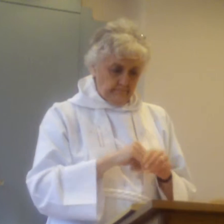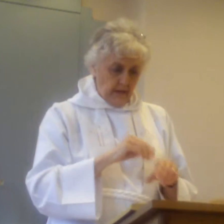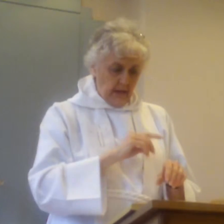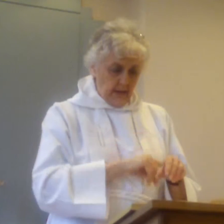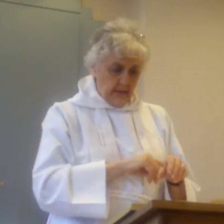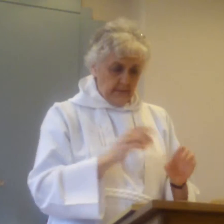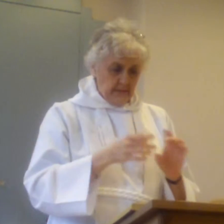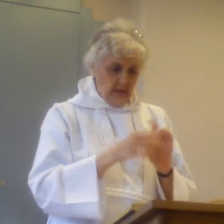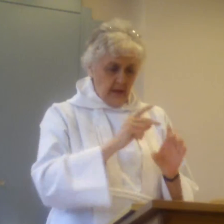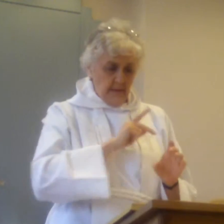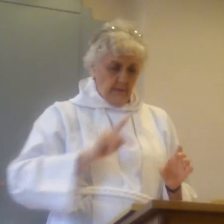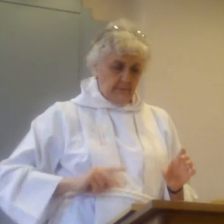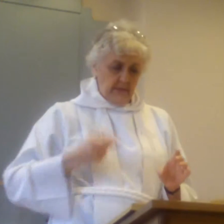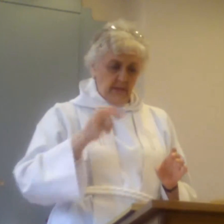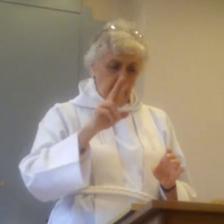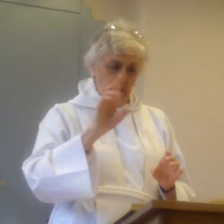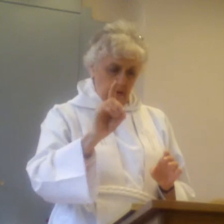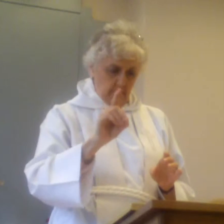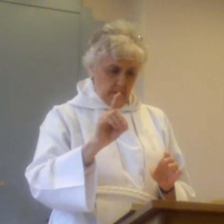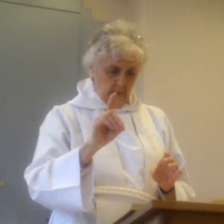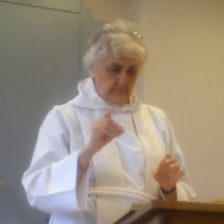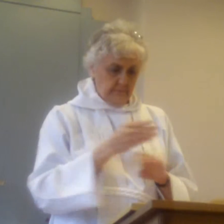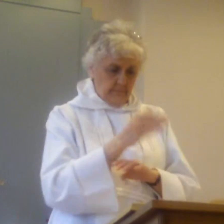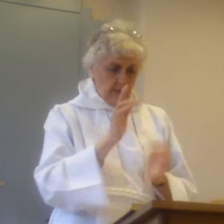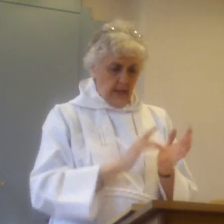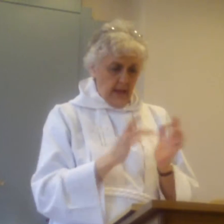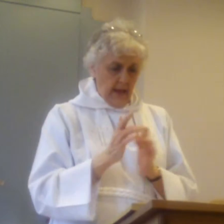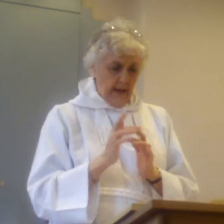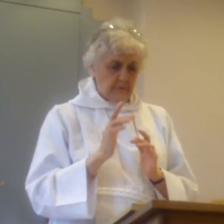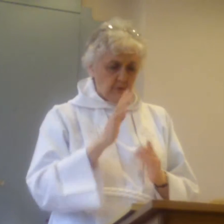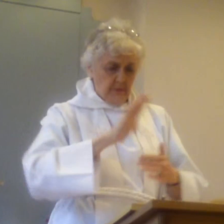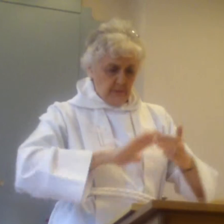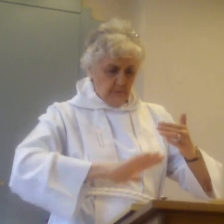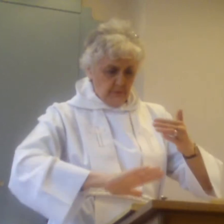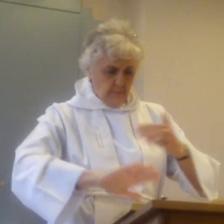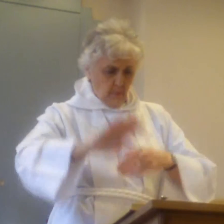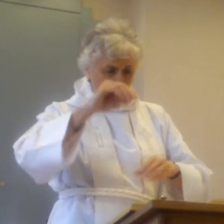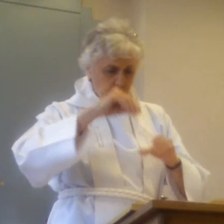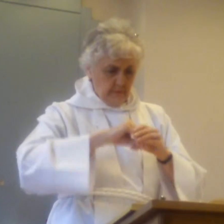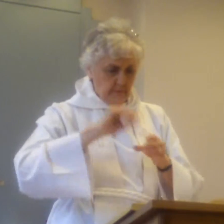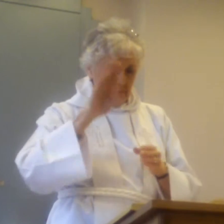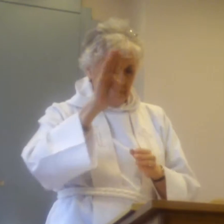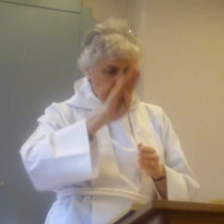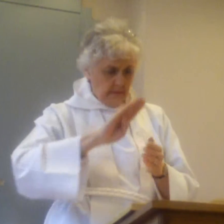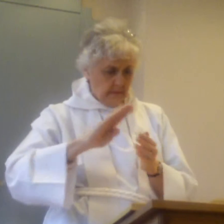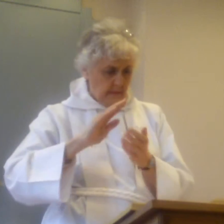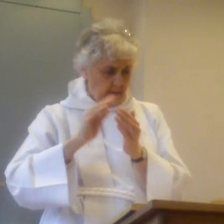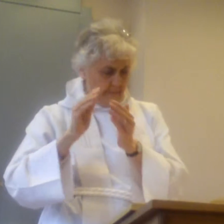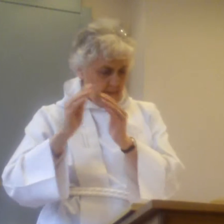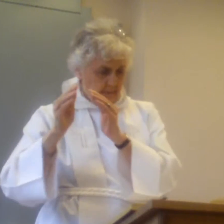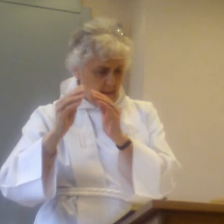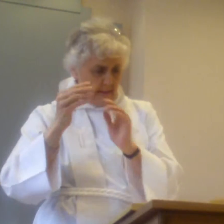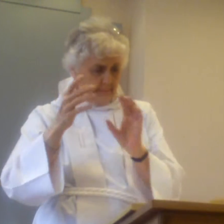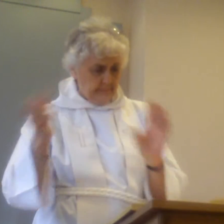In the time of King Herod, after Jesus was born in Bethlehem